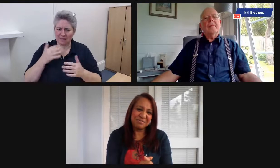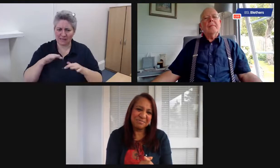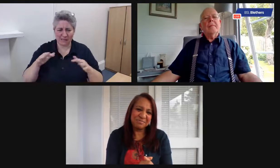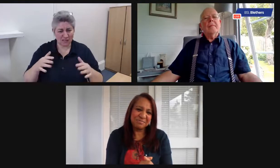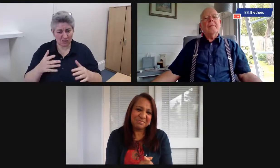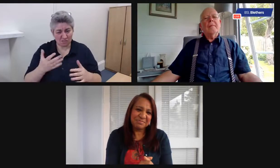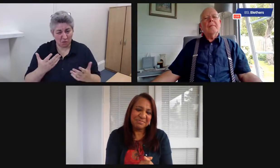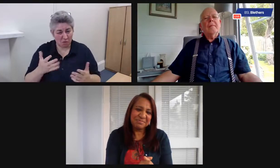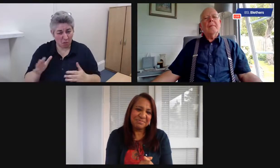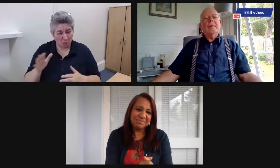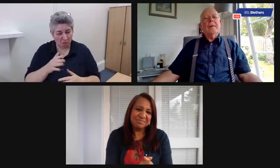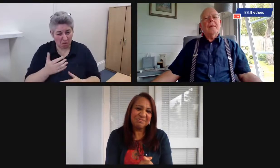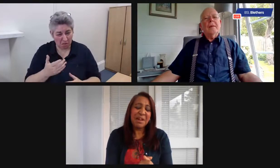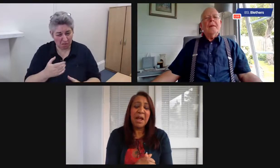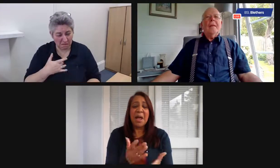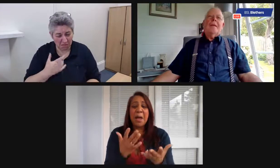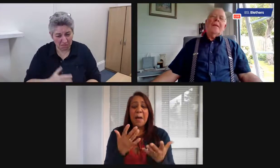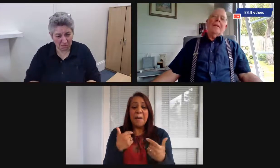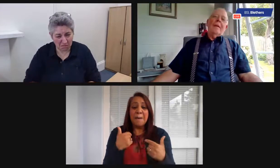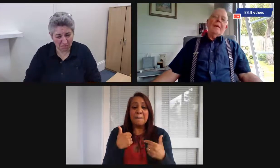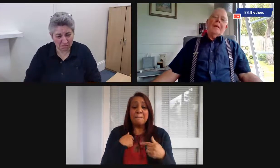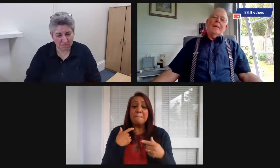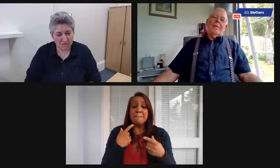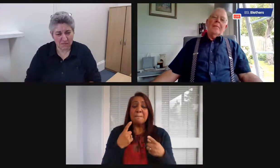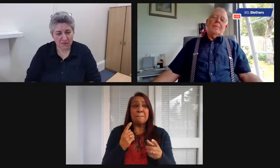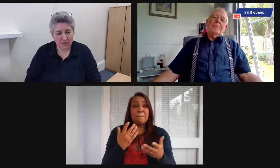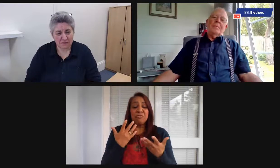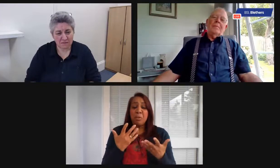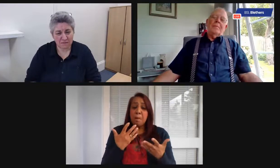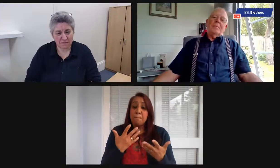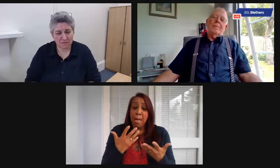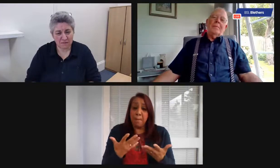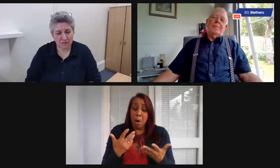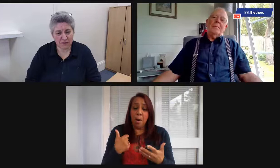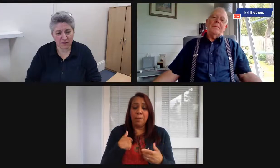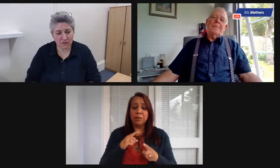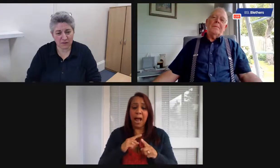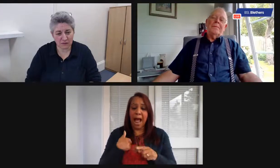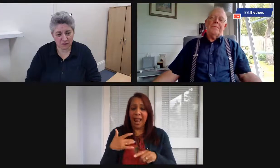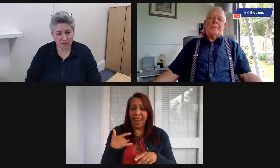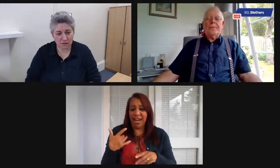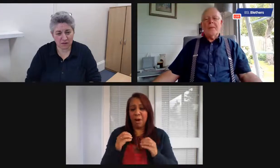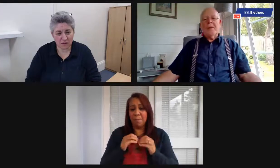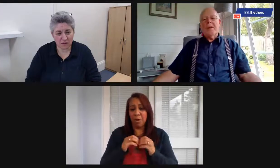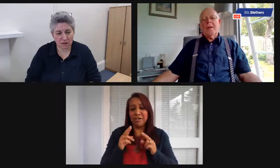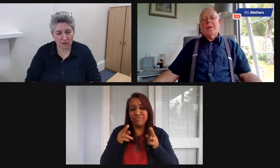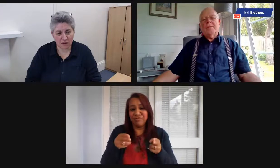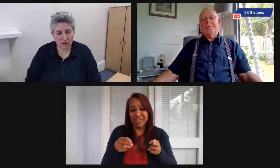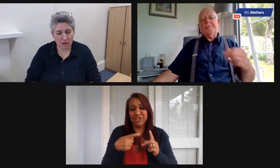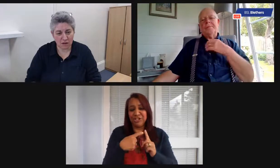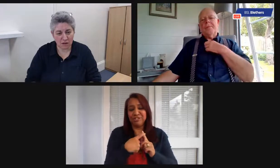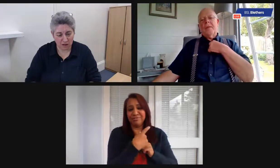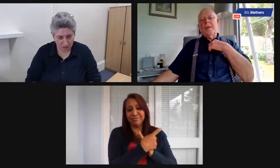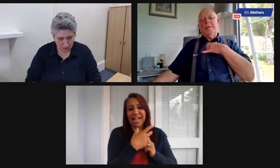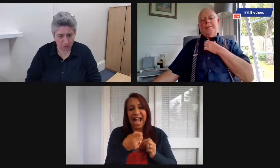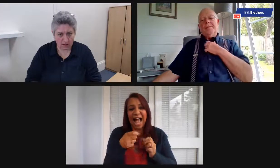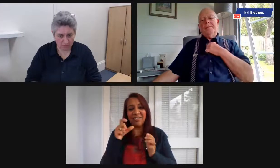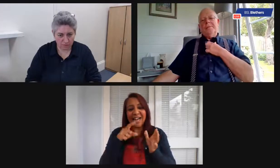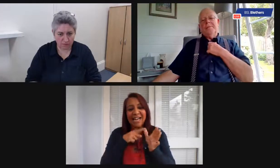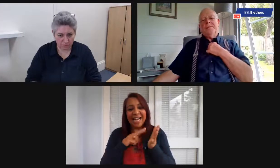your favourite walk, or are they all much of a muchness? I think at the moment I live